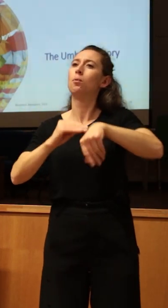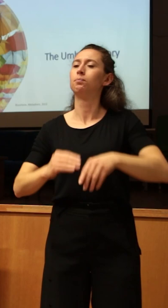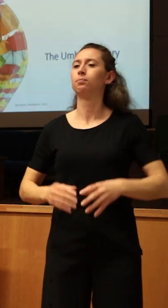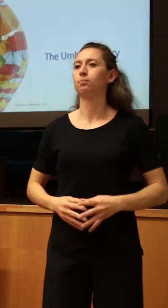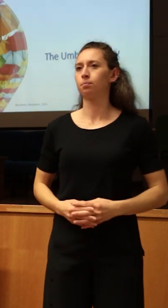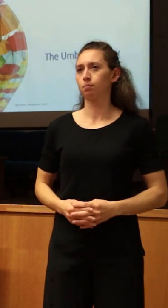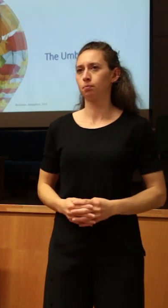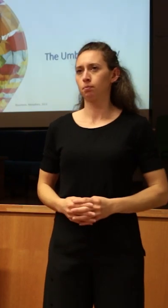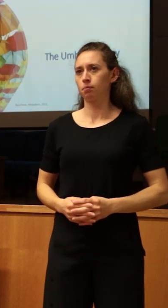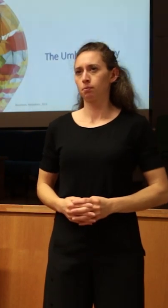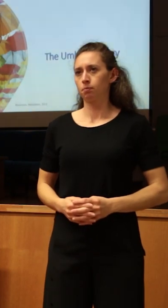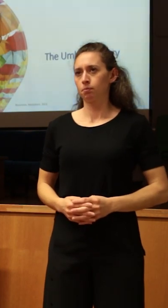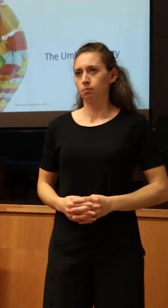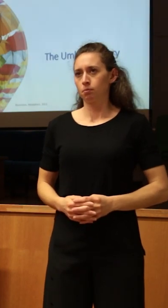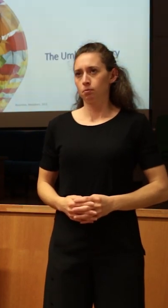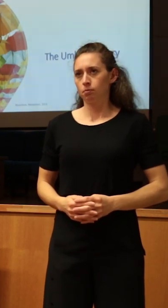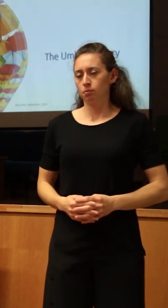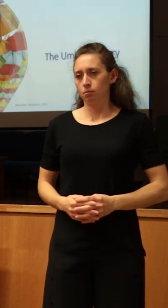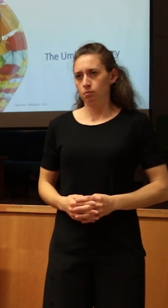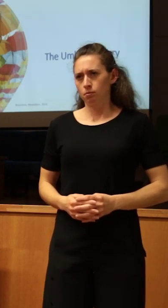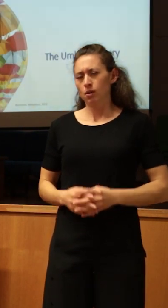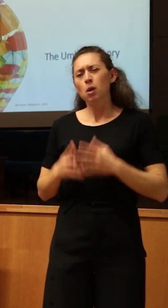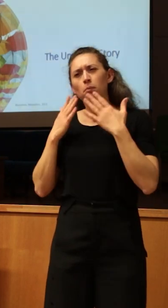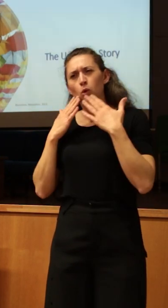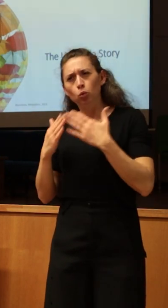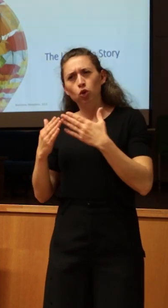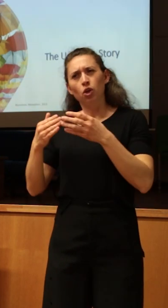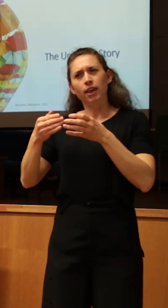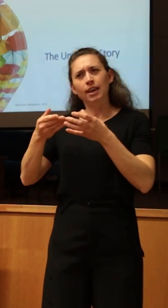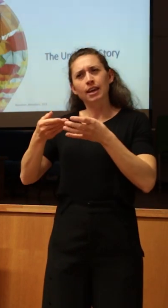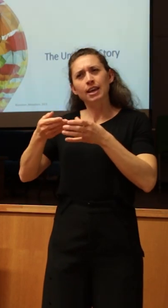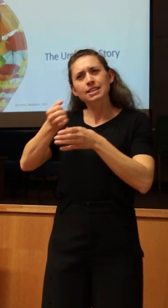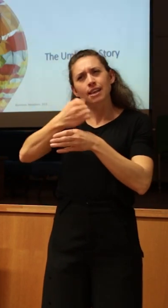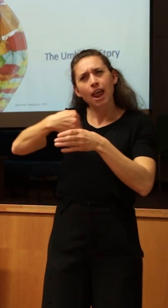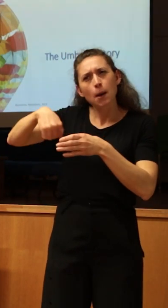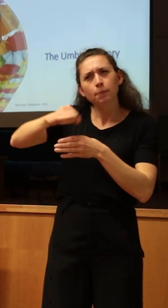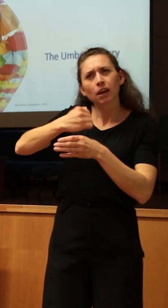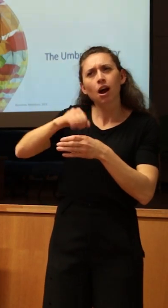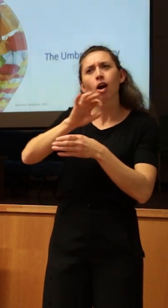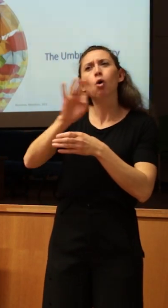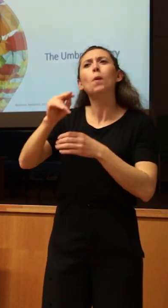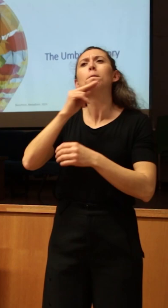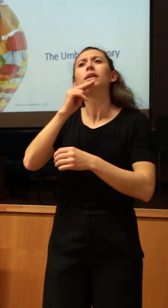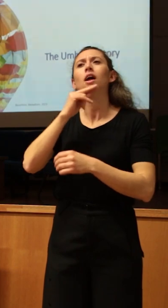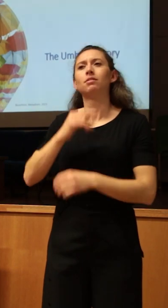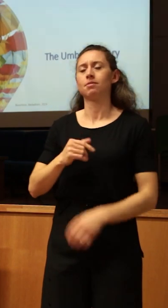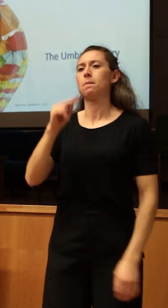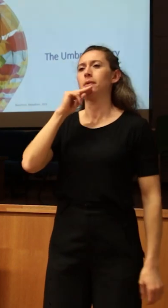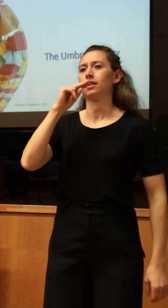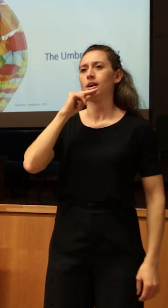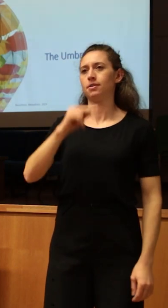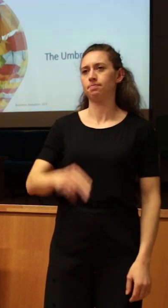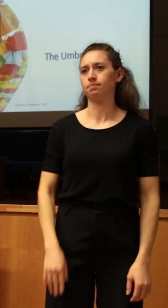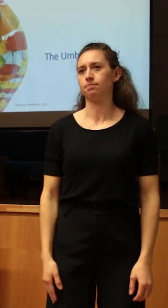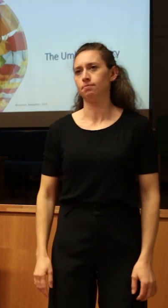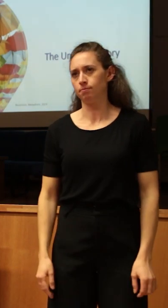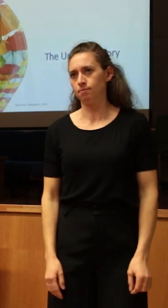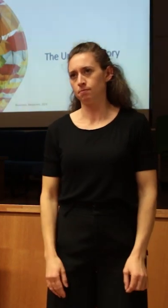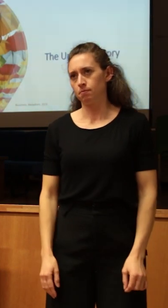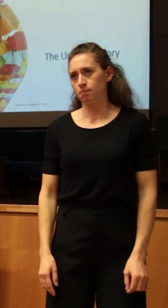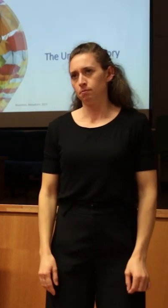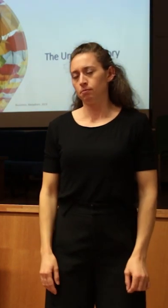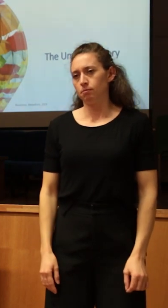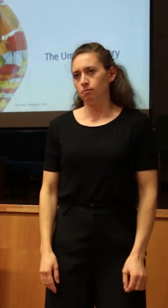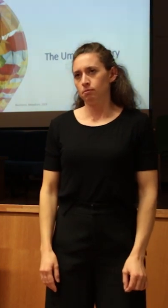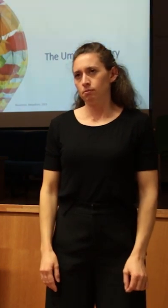Is it like a ceramic or is it metal? ¿Es cerámica? ¿Es de cerámica o de metal? Metal. Metal. Is it just a